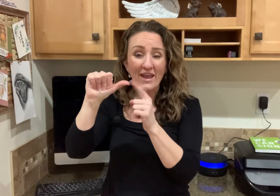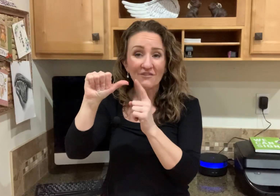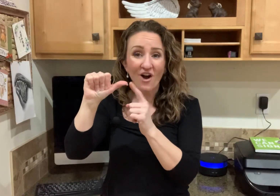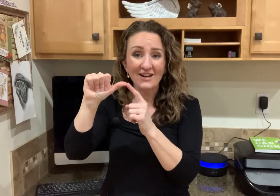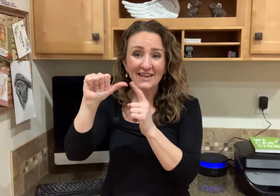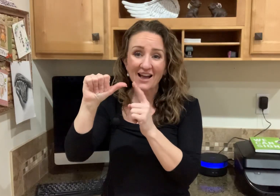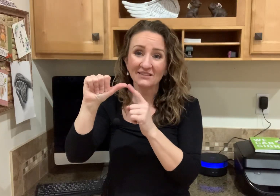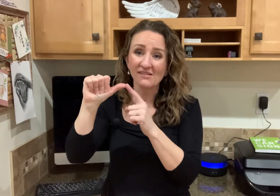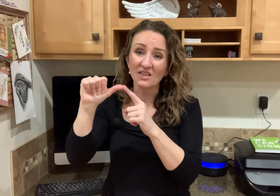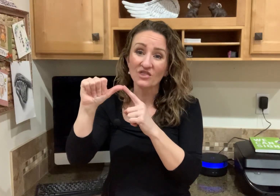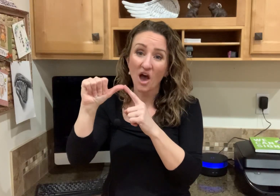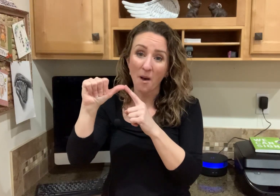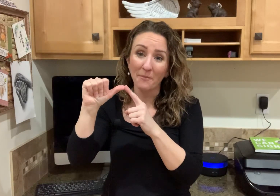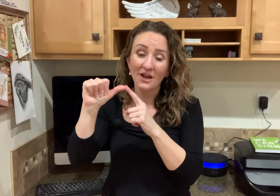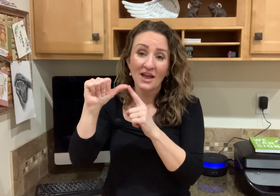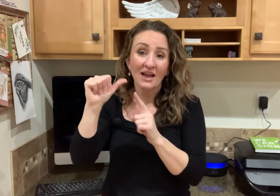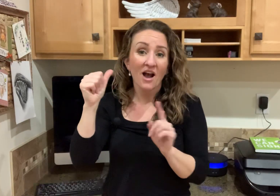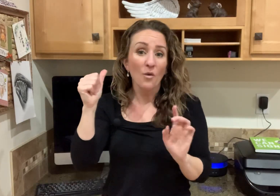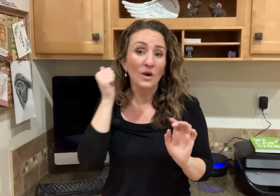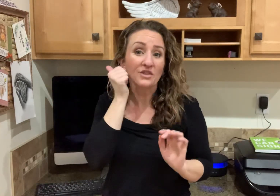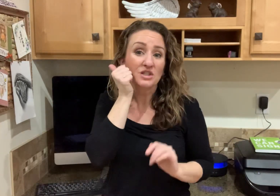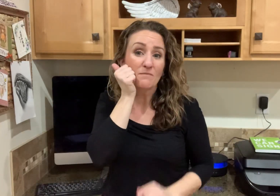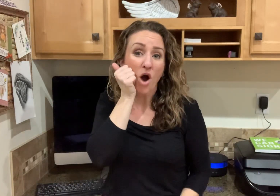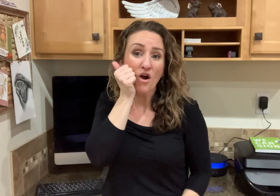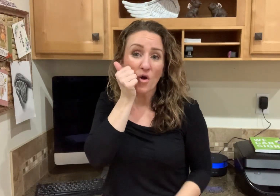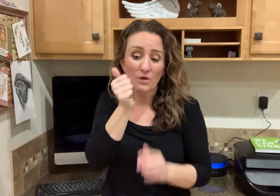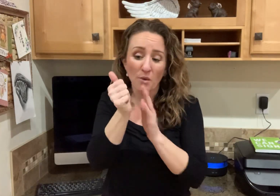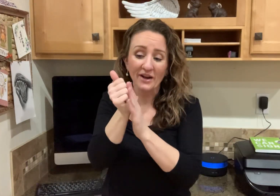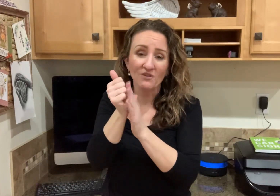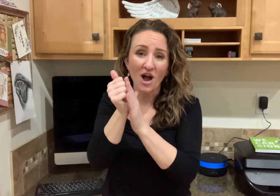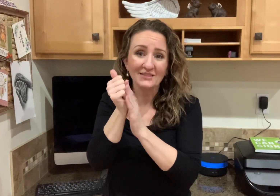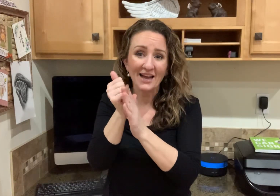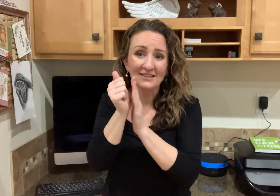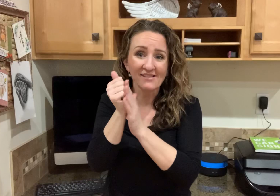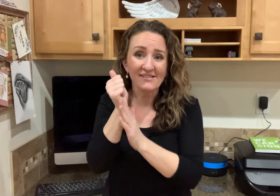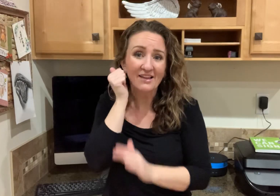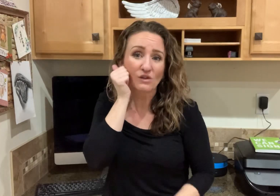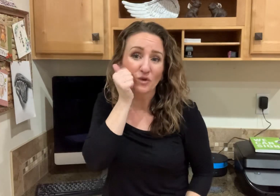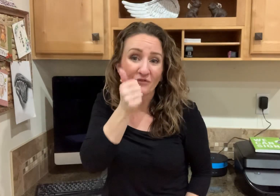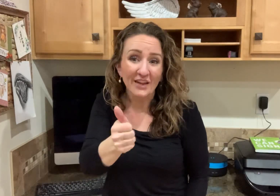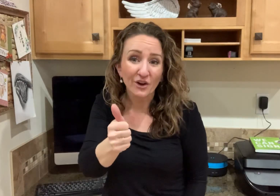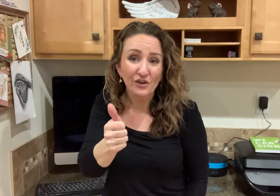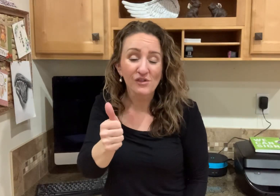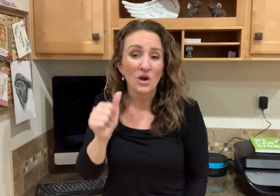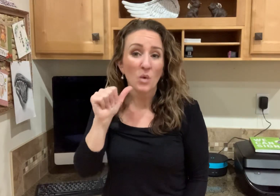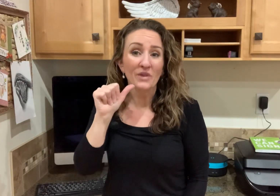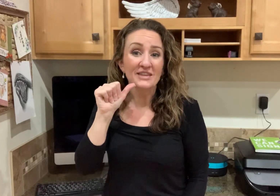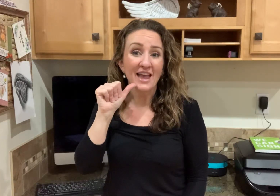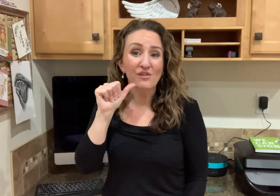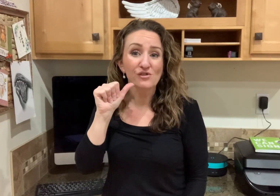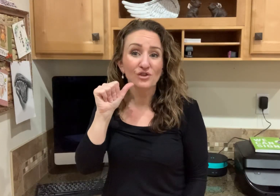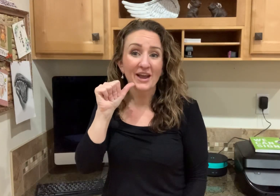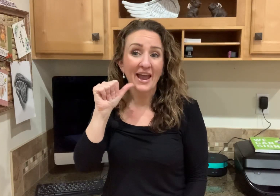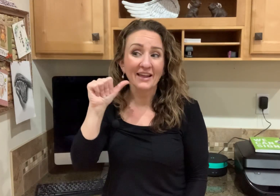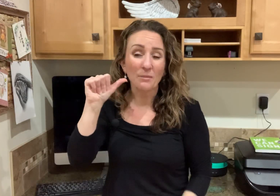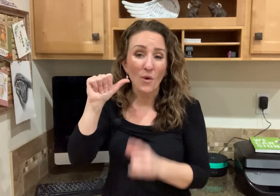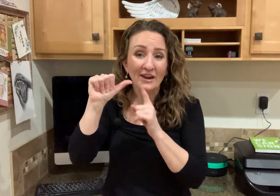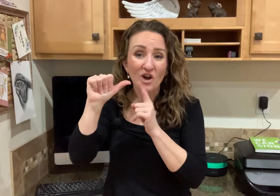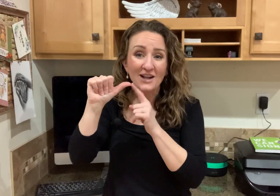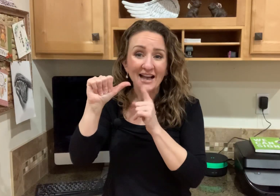of contact is the thumb. With tomorrow, the point of contact is the sides of your fingers. With yesterday, the point of contact